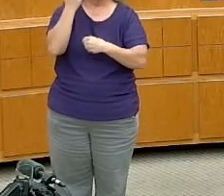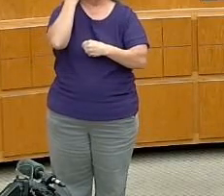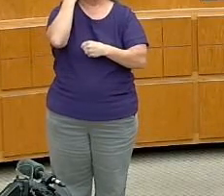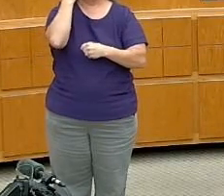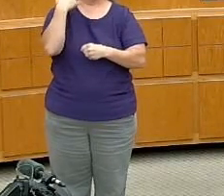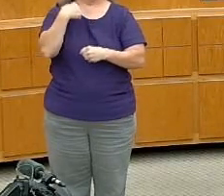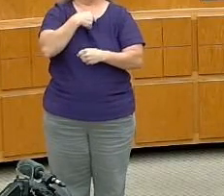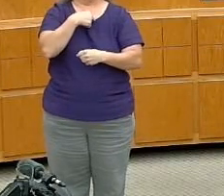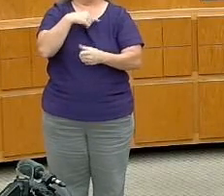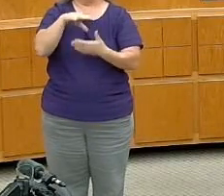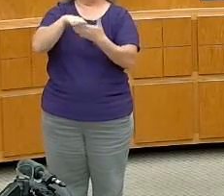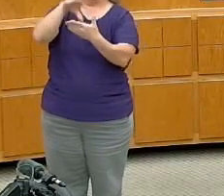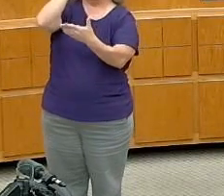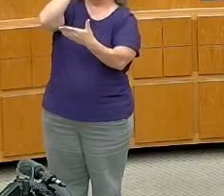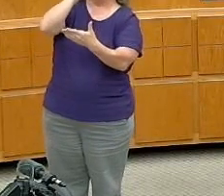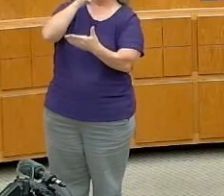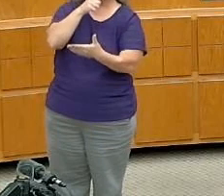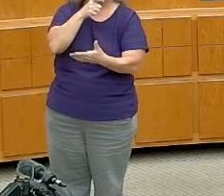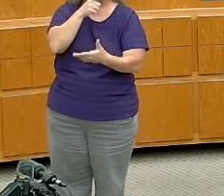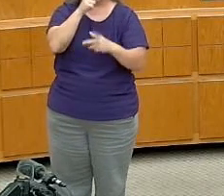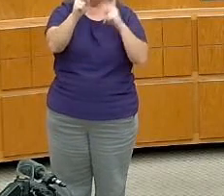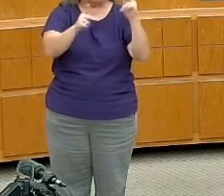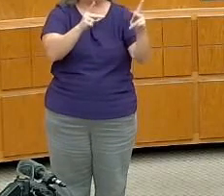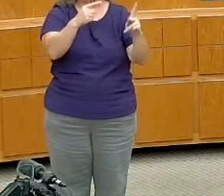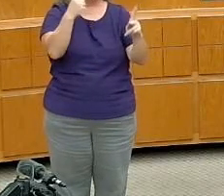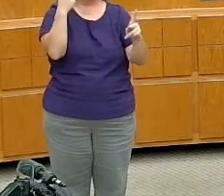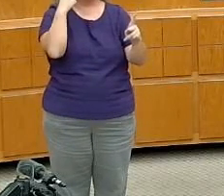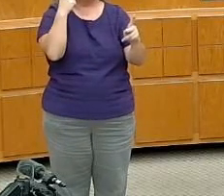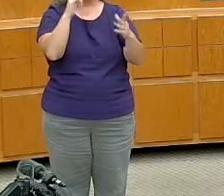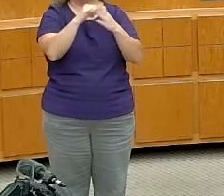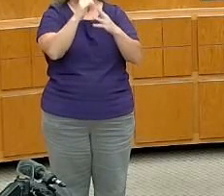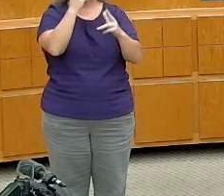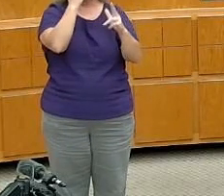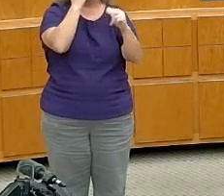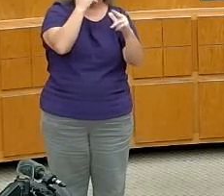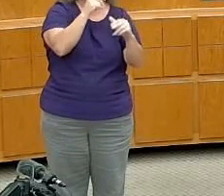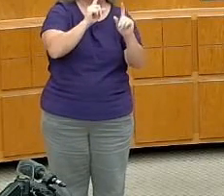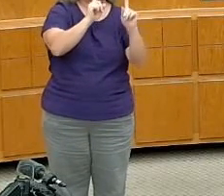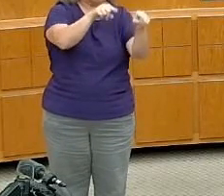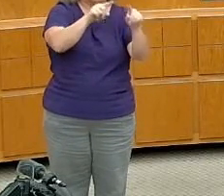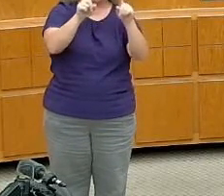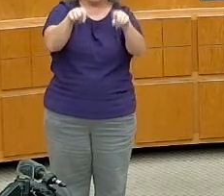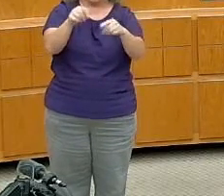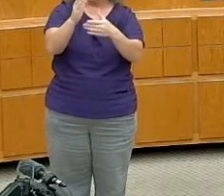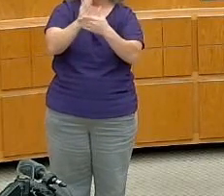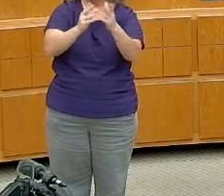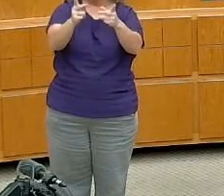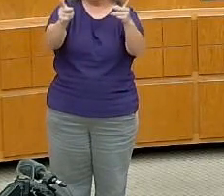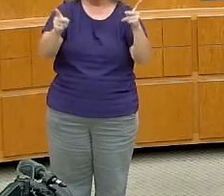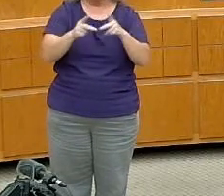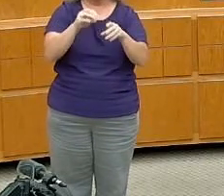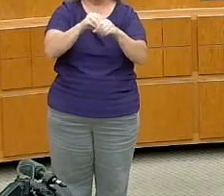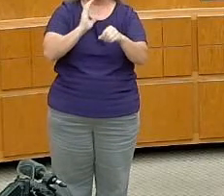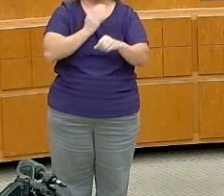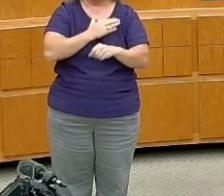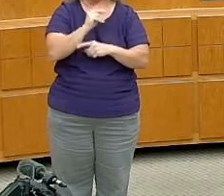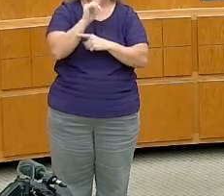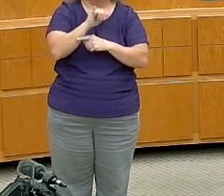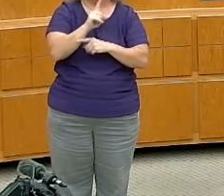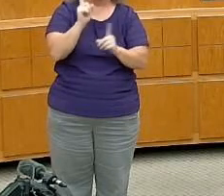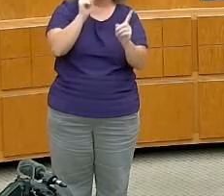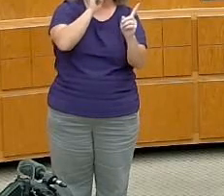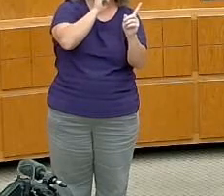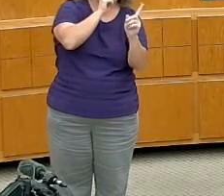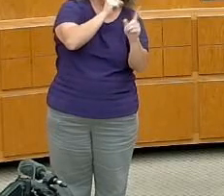who thinks it's funny to go down to Bob Hall or anywhere in Nueces County and make a false